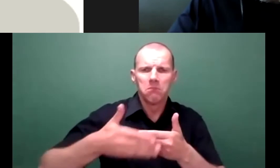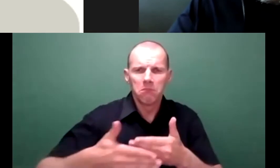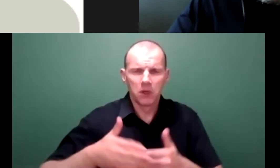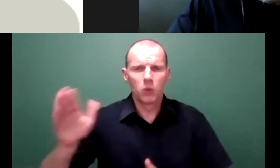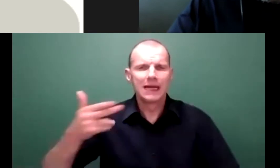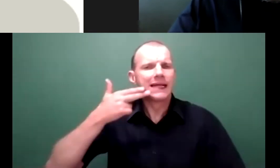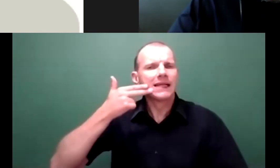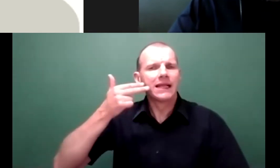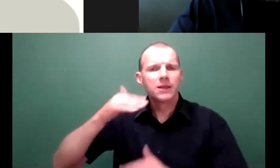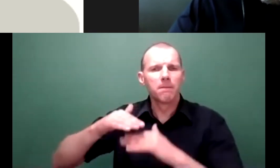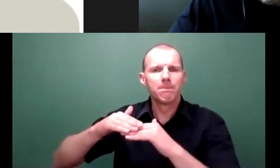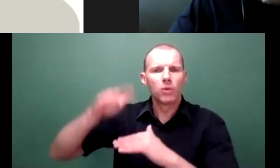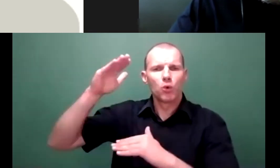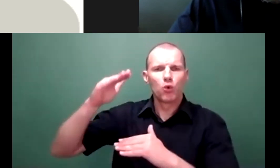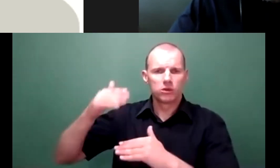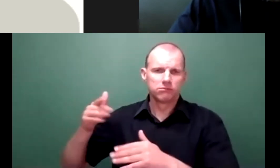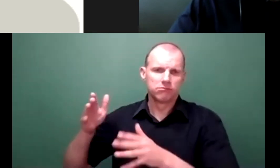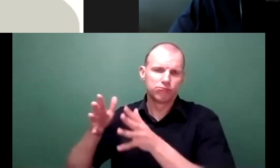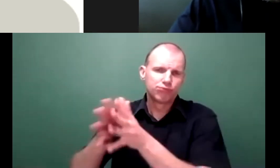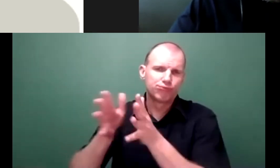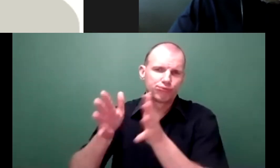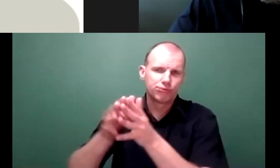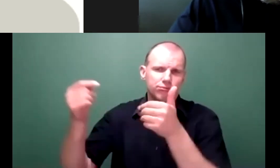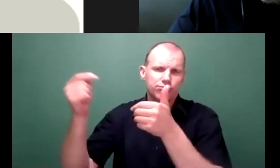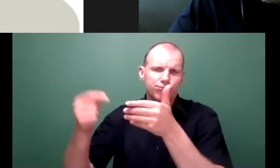your applications, and then